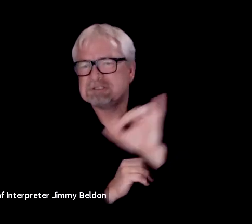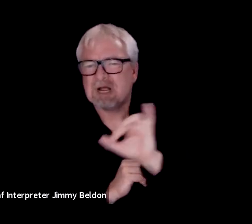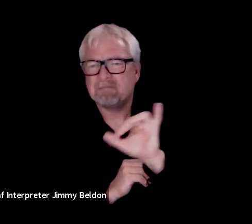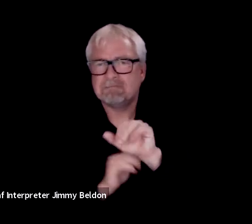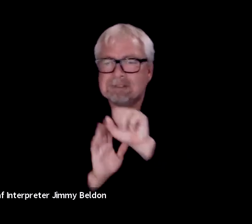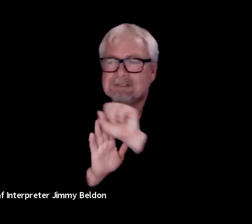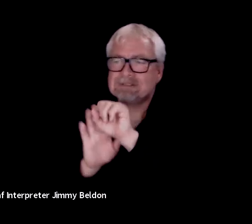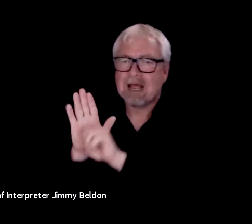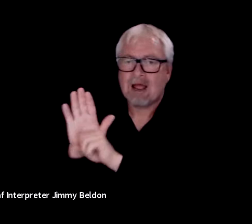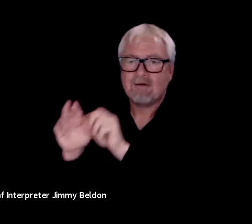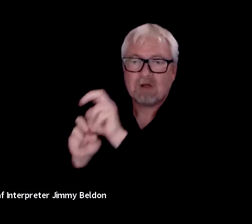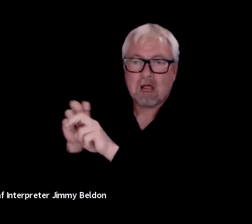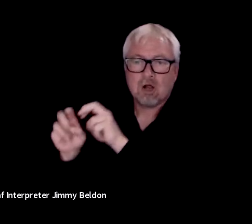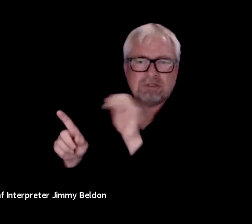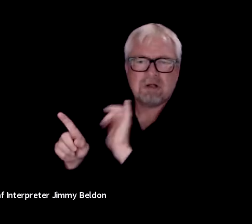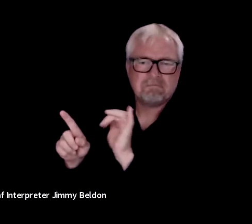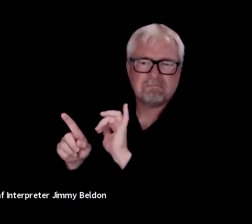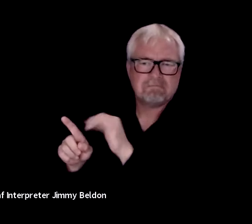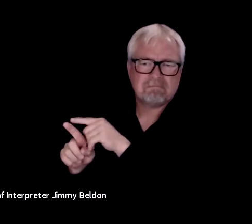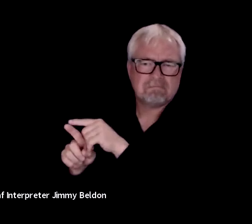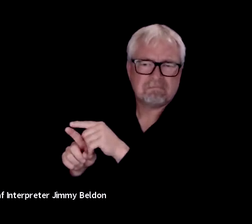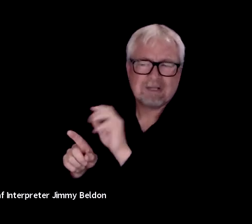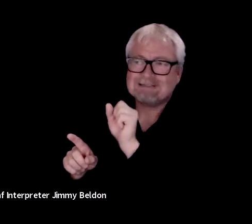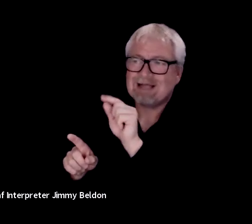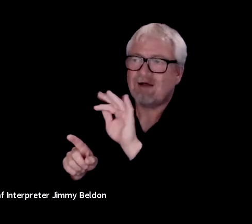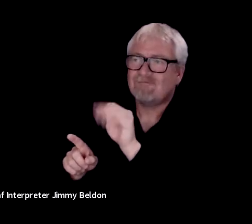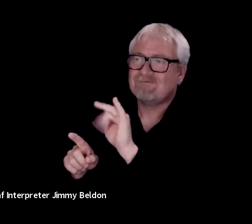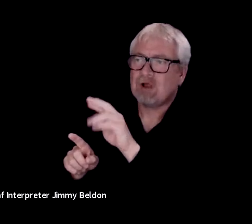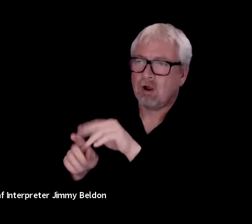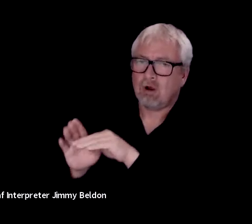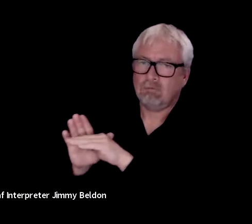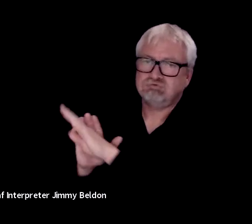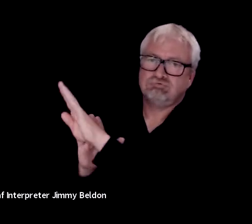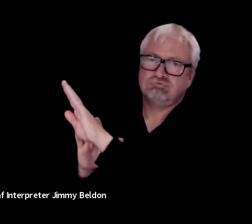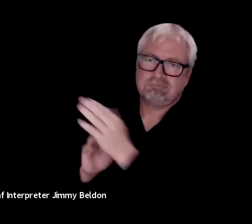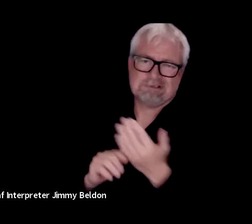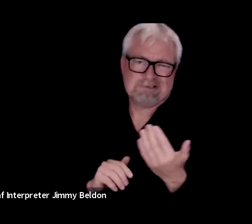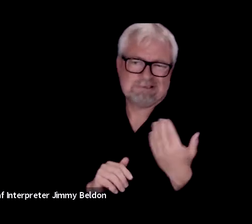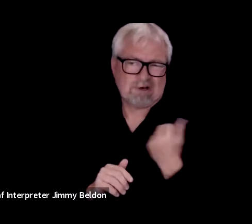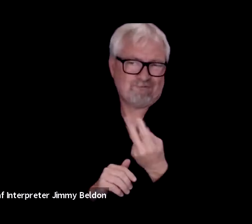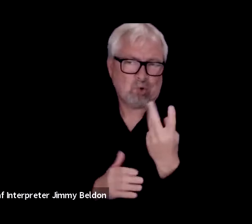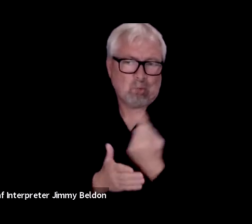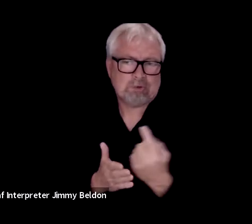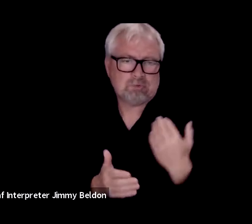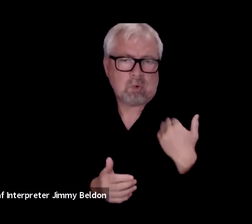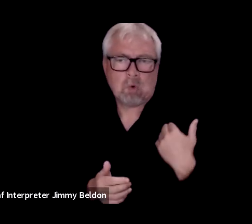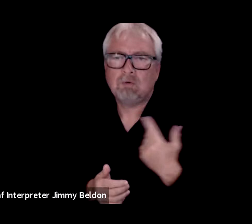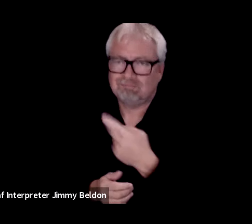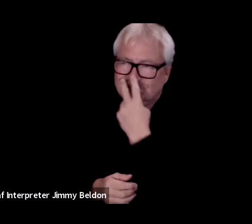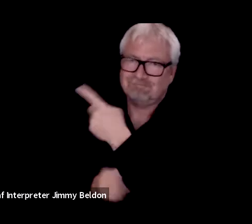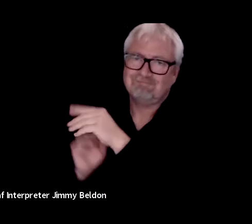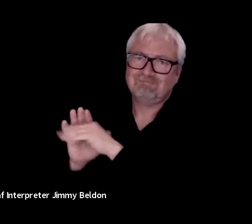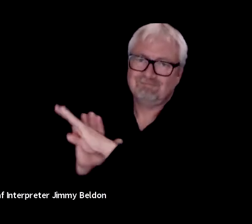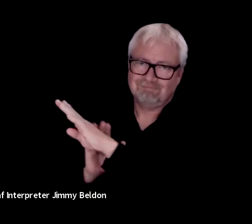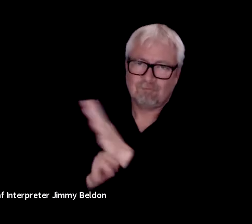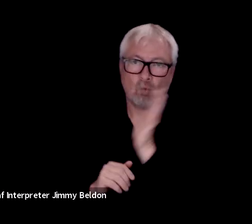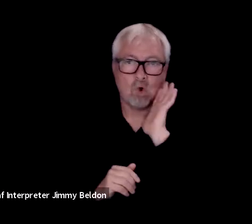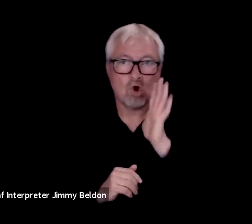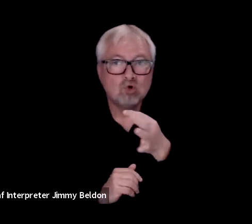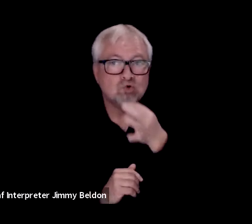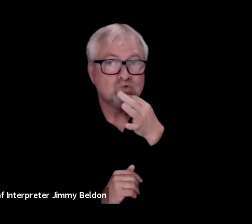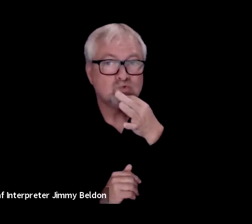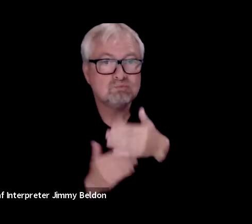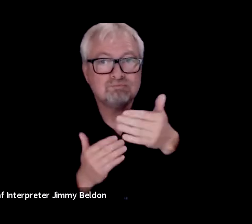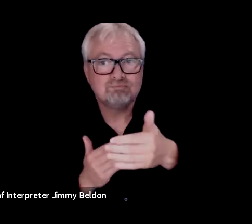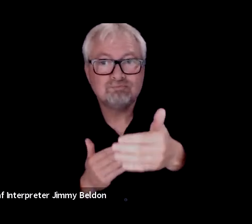it will be a few weeks before we have a more comprehensive assessment of transmission associated with the fair. But as of the latest report,